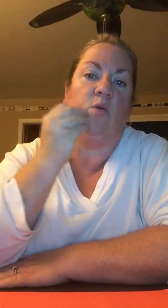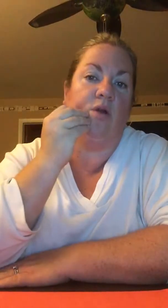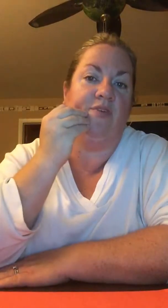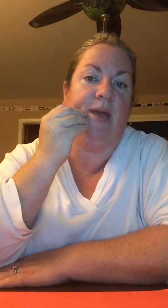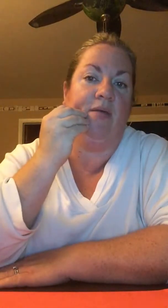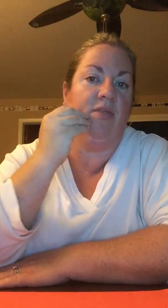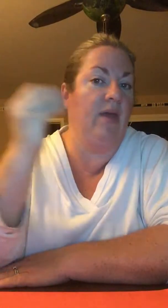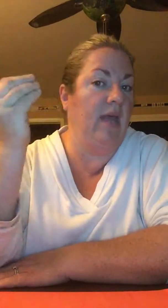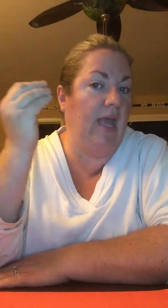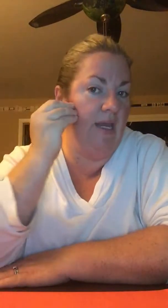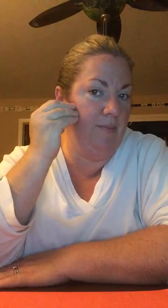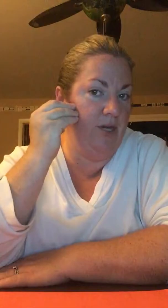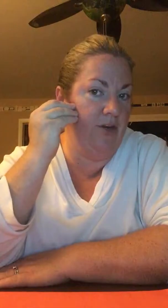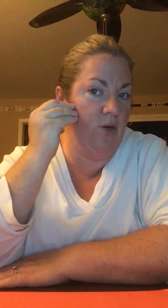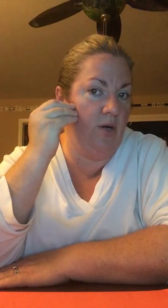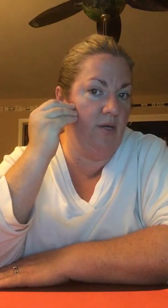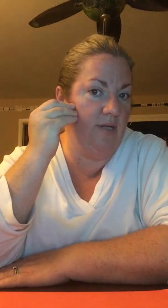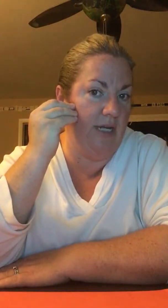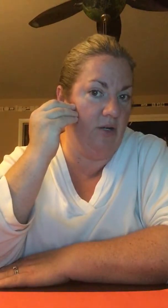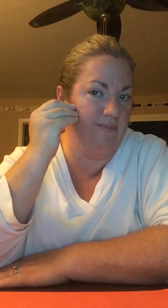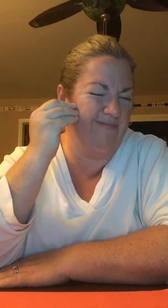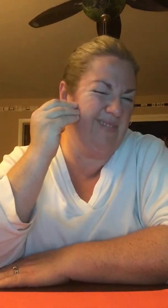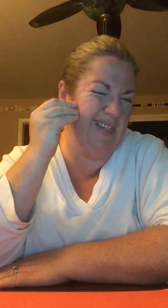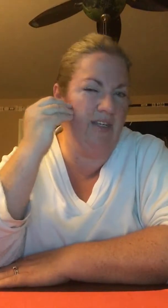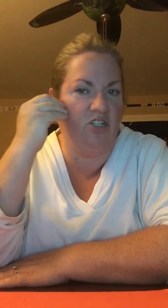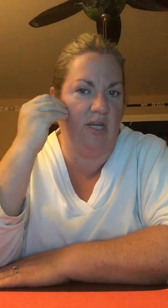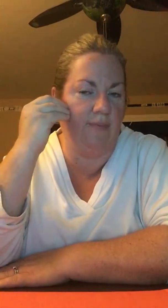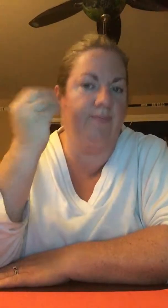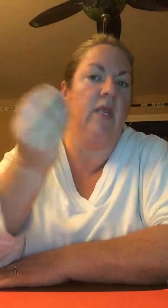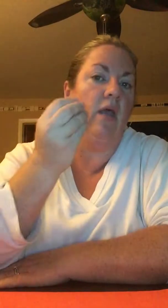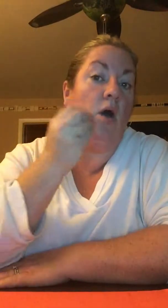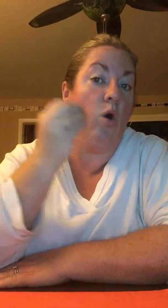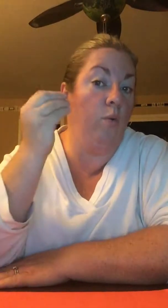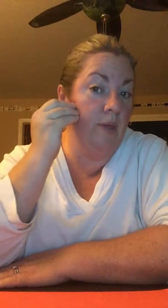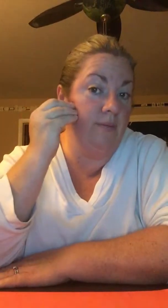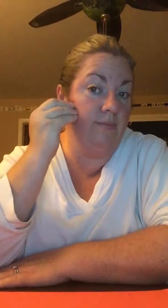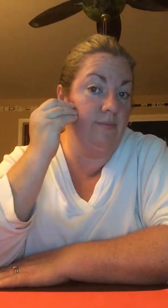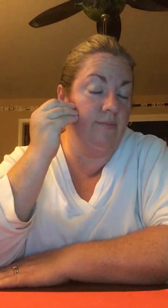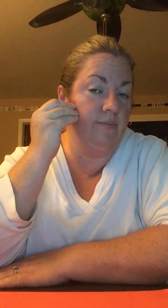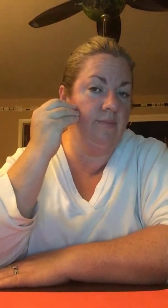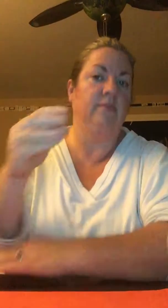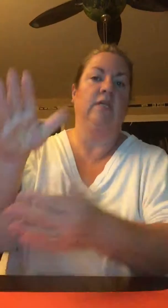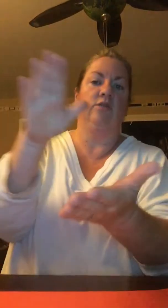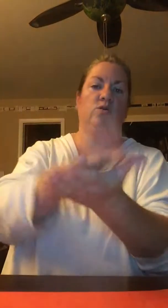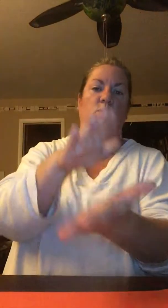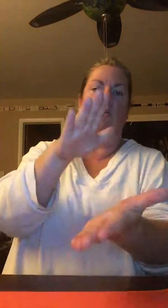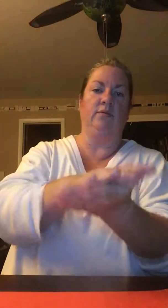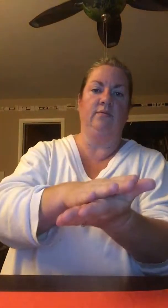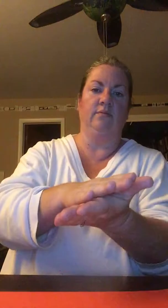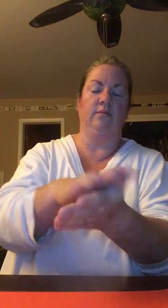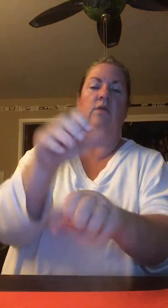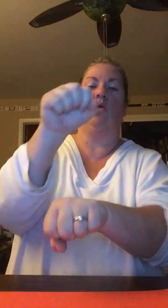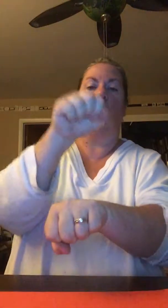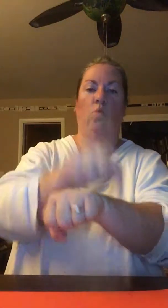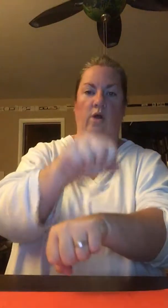corner of your mouth and up near your ear, your cheek. Home, school,